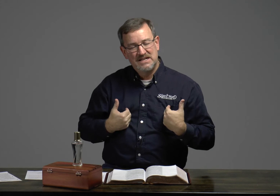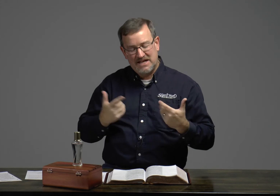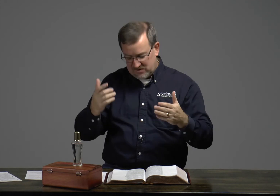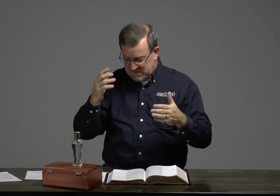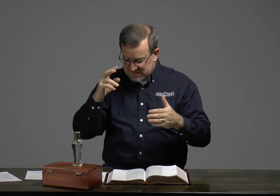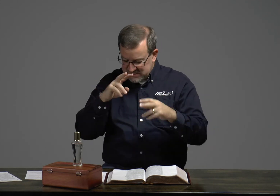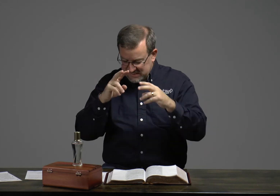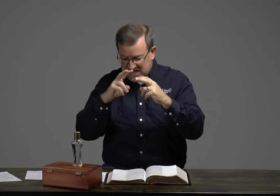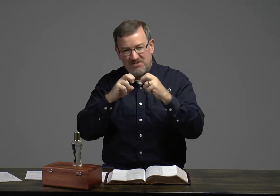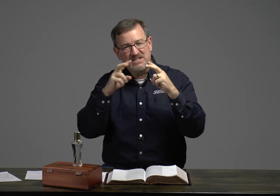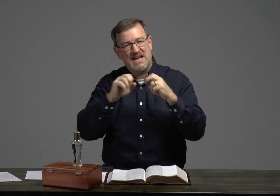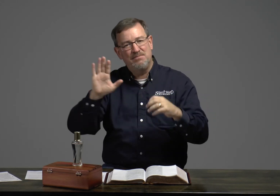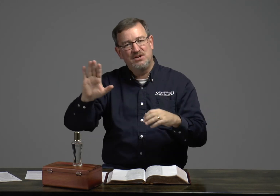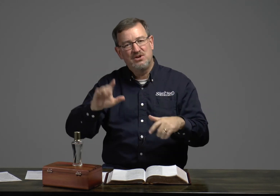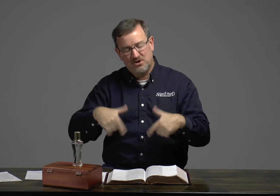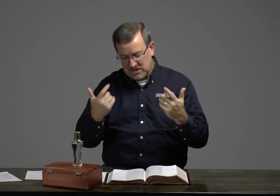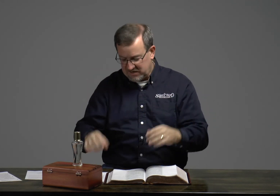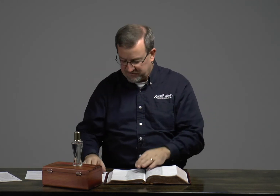Now, let's kind of examine her life.